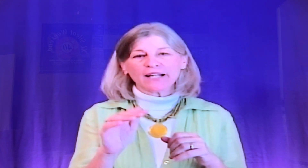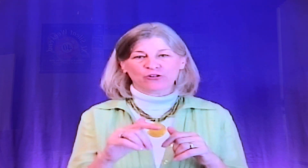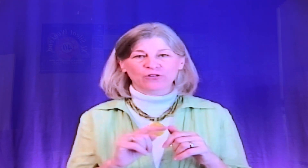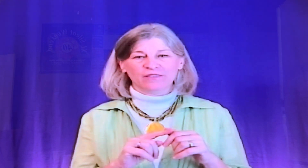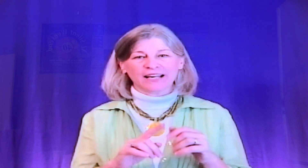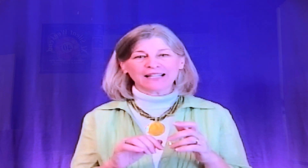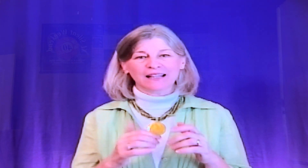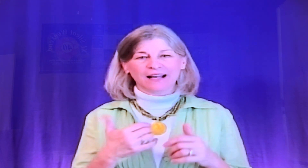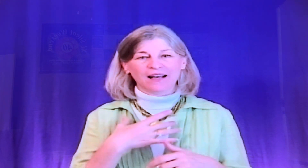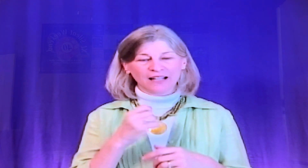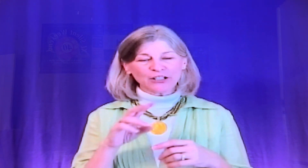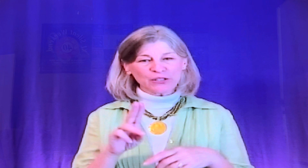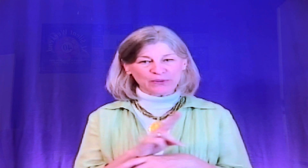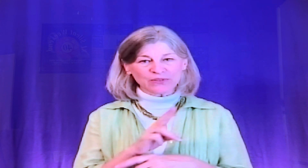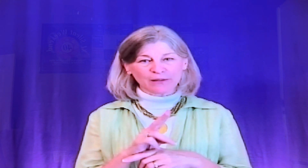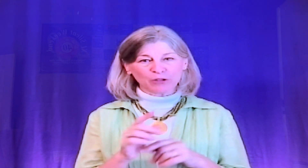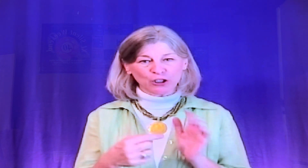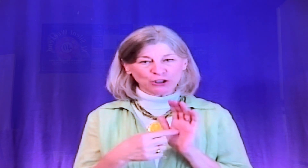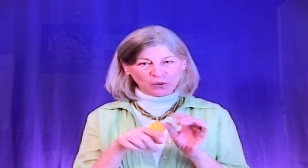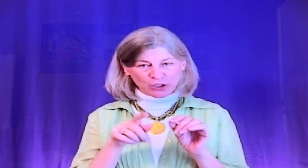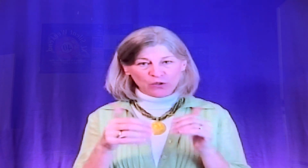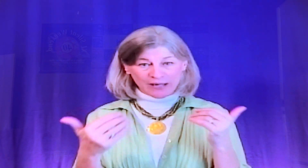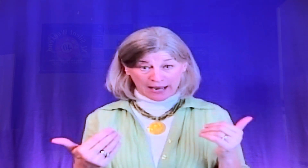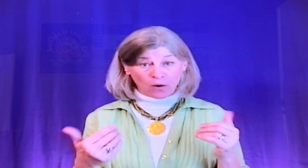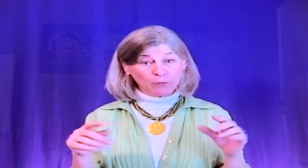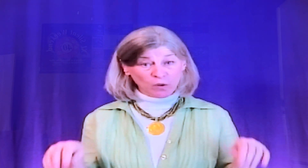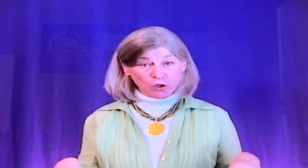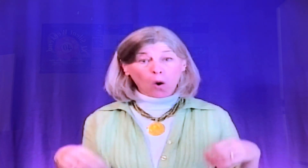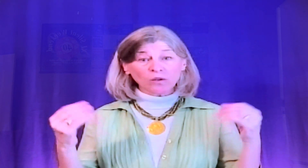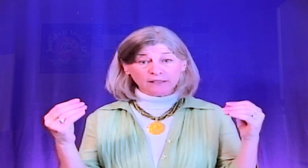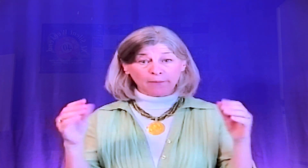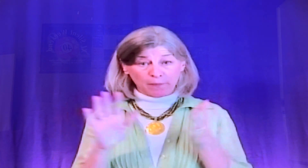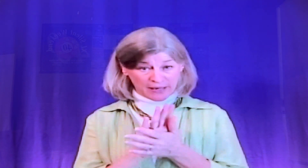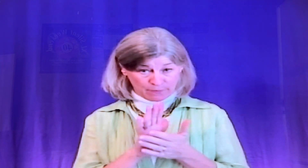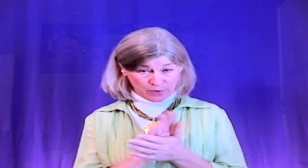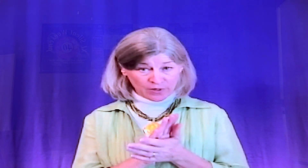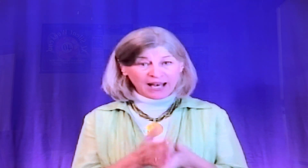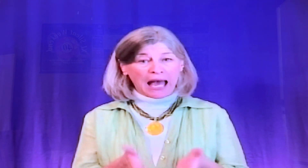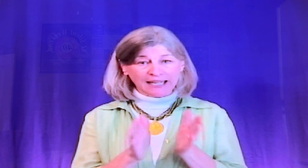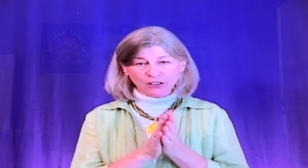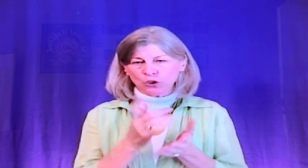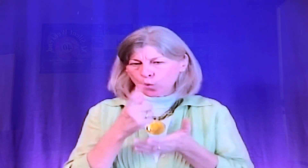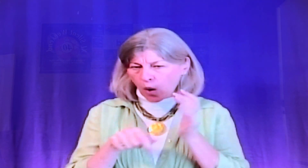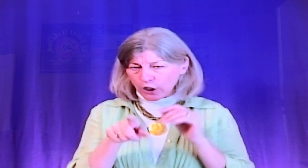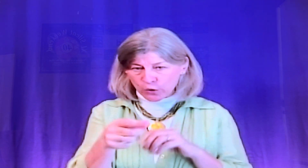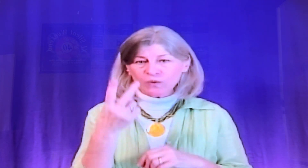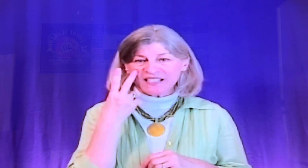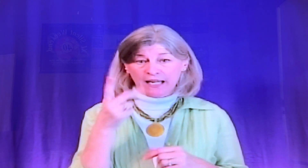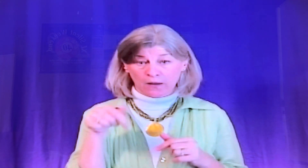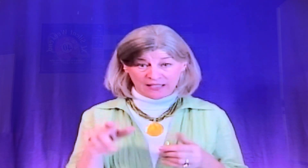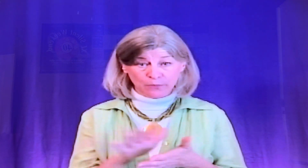reminder that I like to use, and I'm going to show it to you now. I'm going to hold up paper and ask you what you see on this paper.